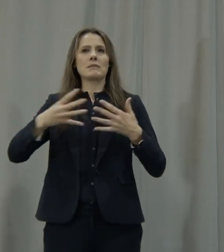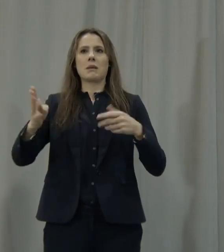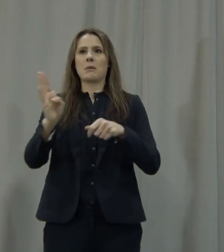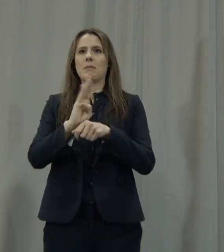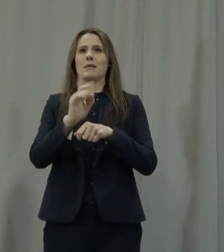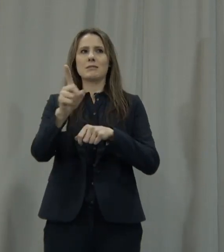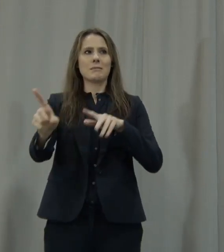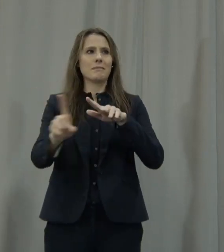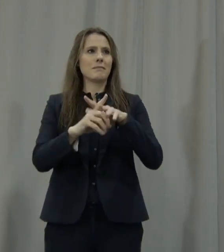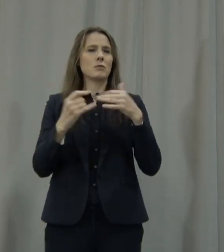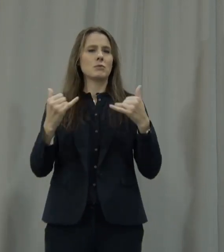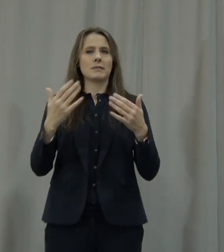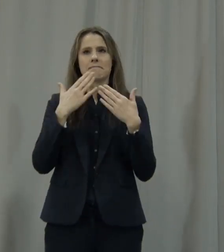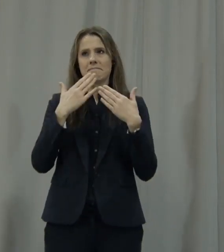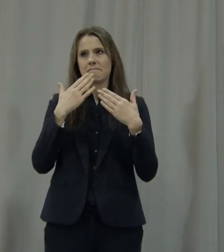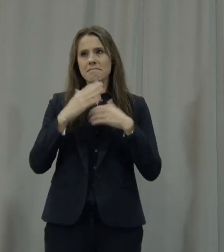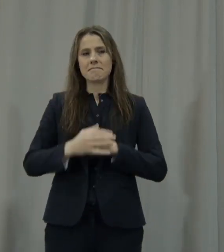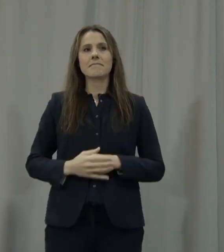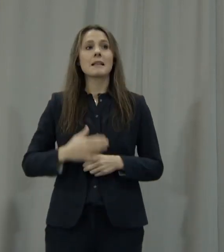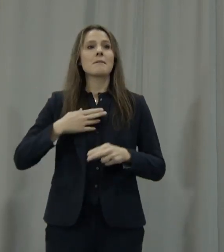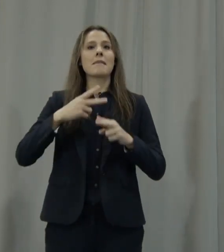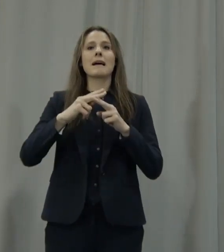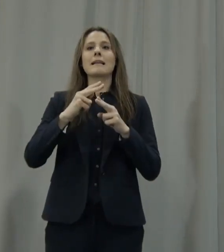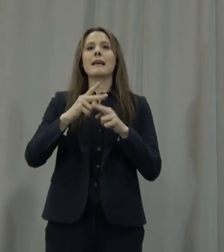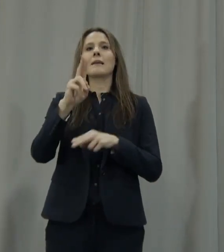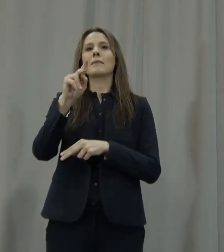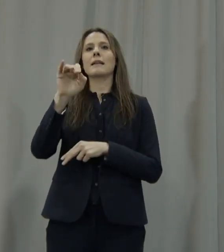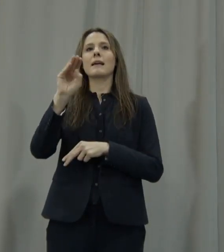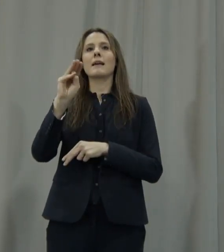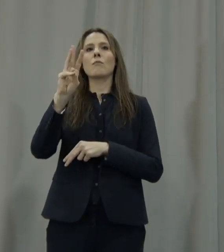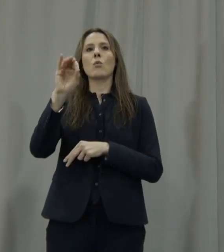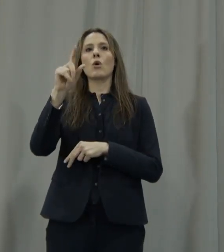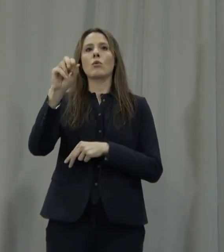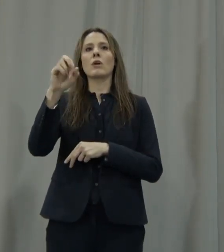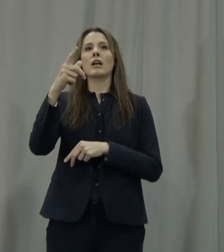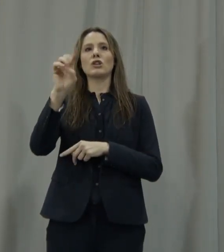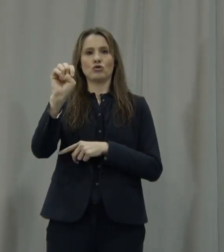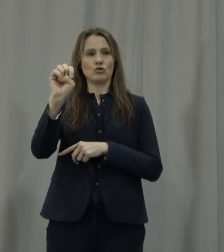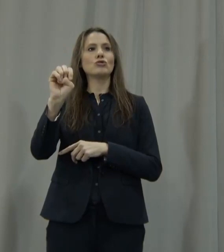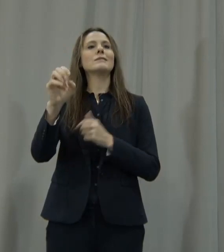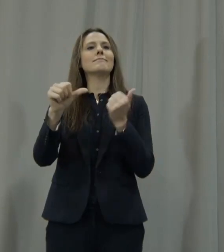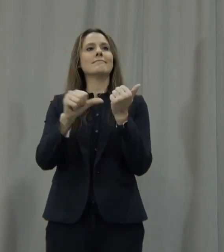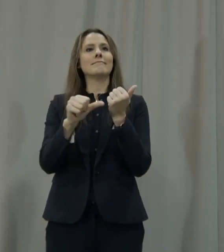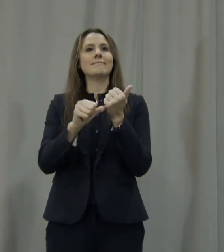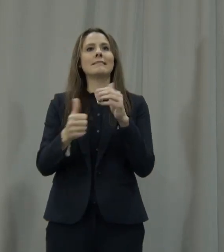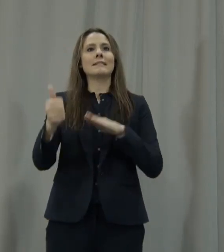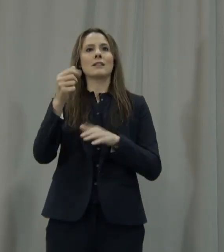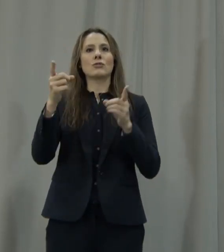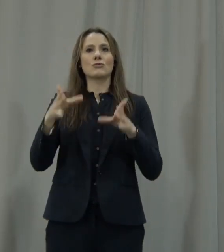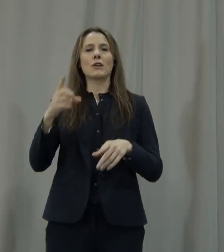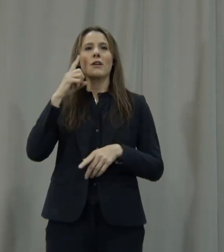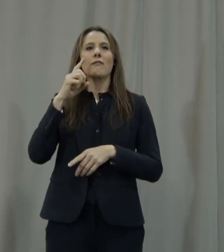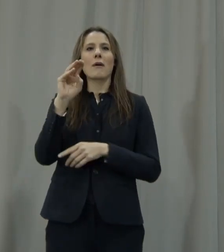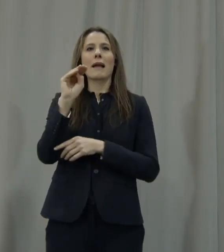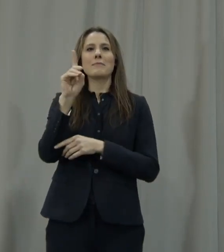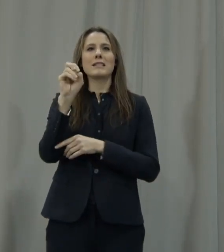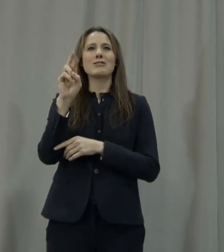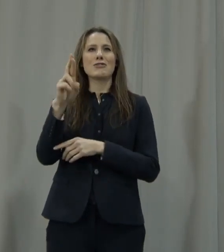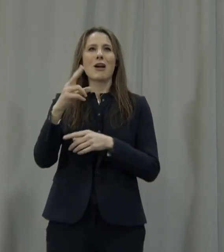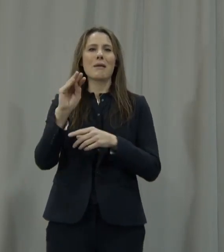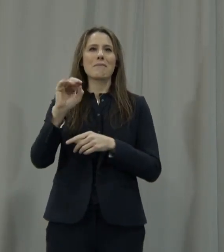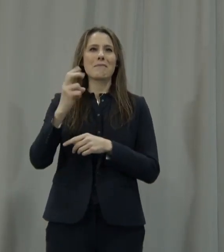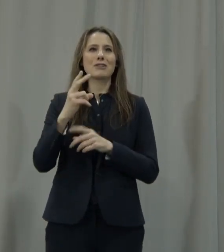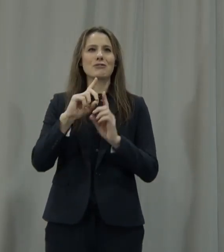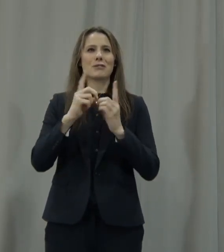us today. My name is Kim Woolridge. I'm Deputy Executive Director with the Michigan Department of Civil Rights, and